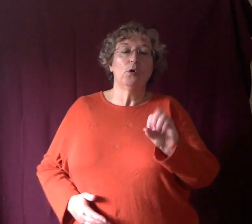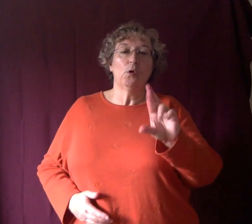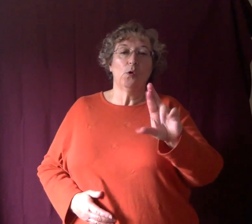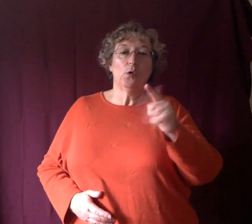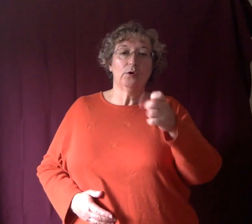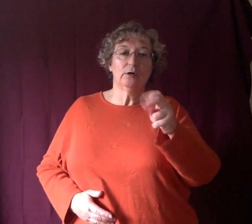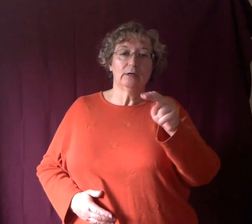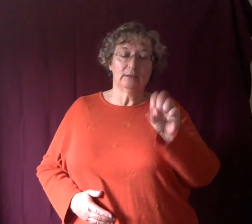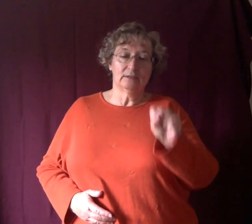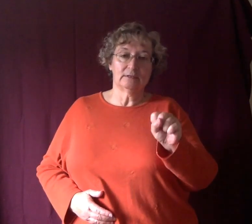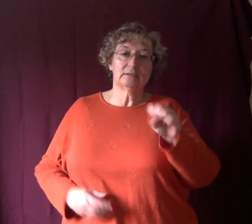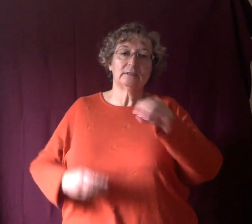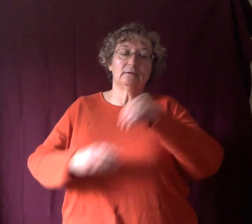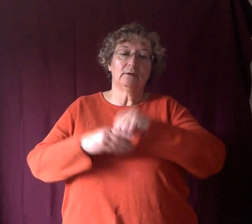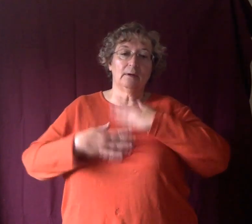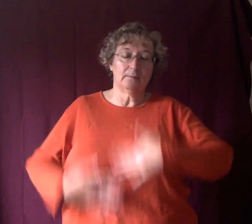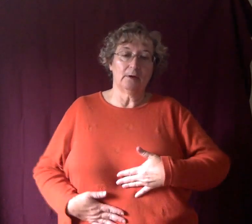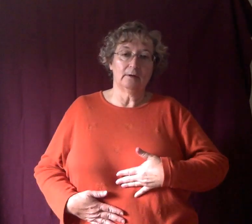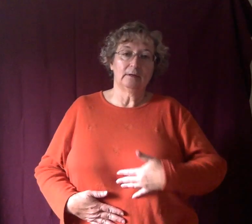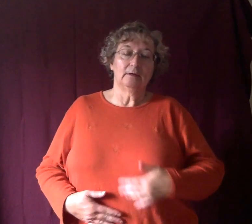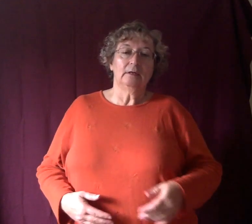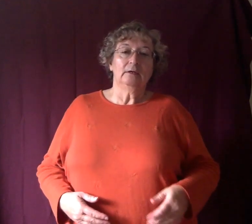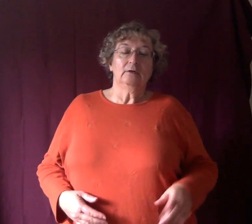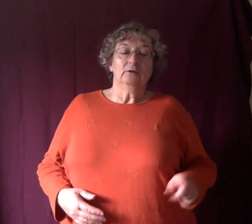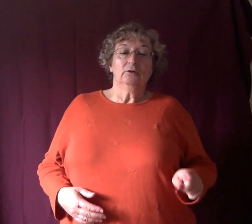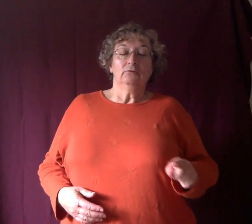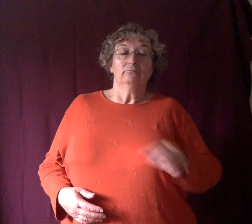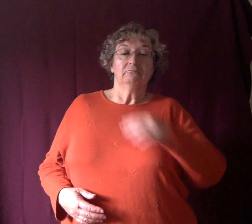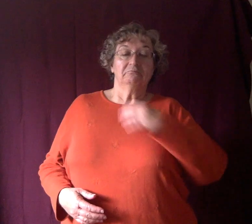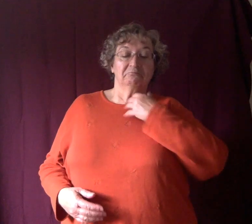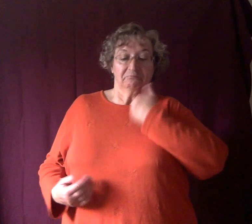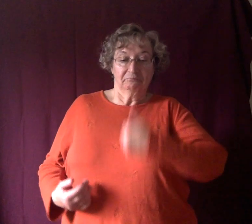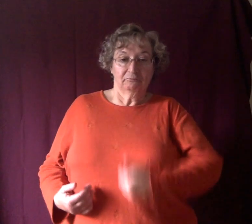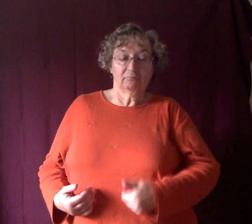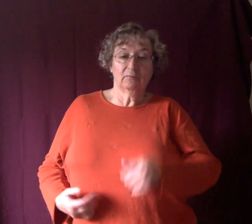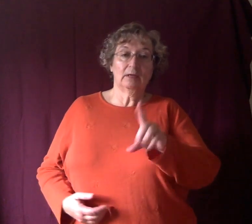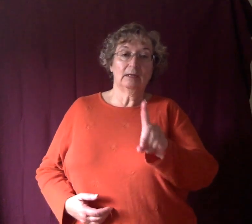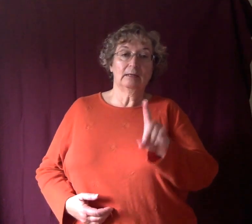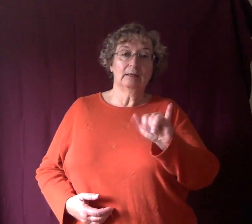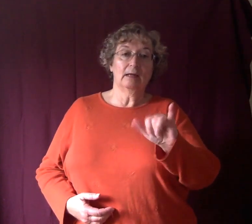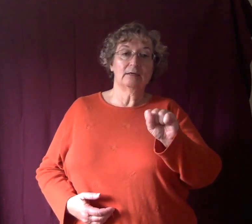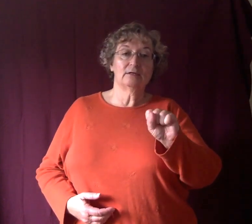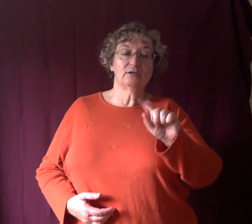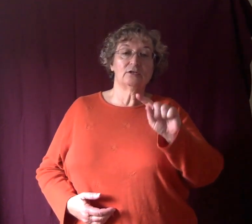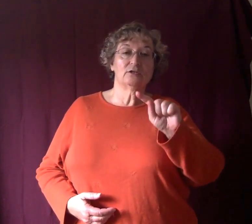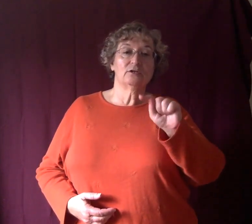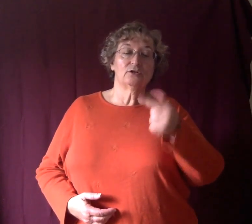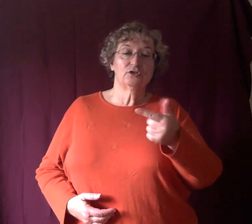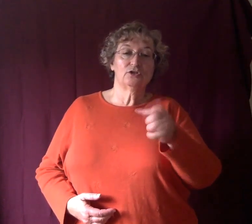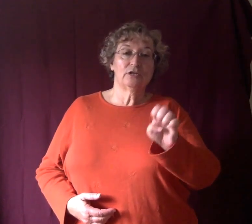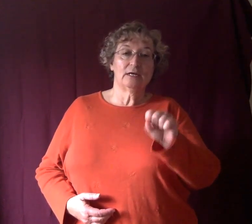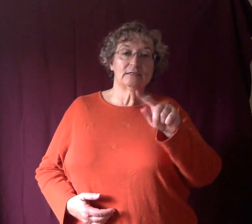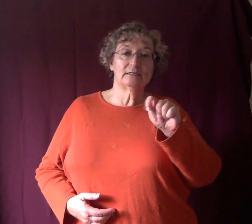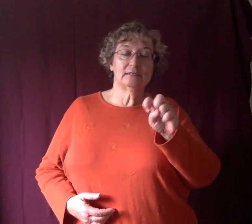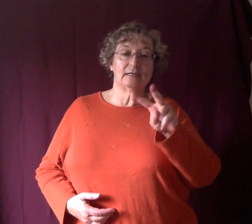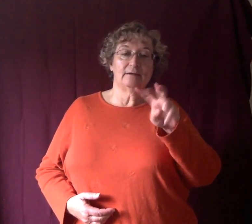about. From an anatomical standpoint, the digestive system is divided into two regions or two portions. There's a digestive